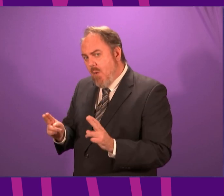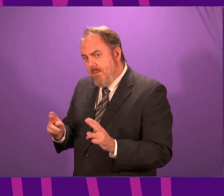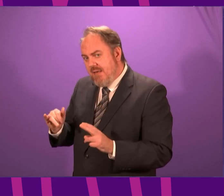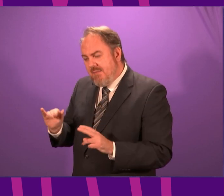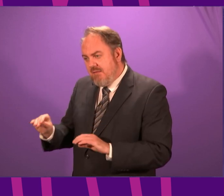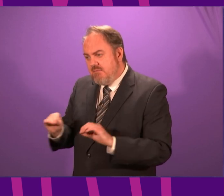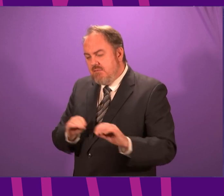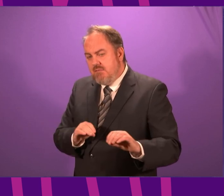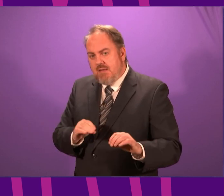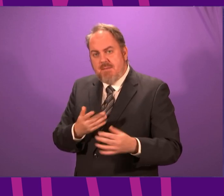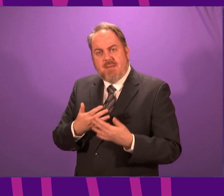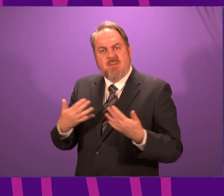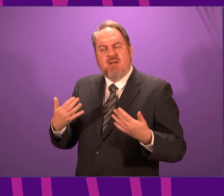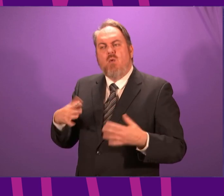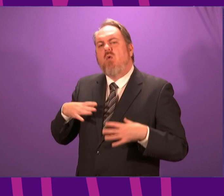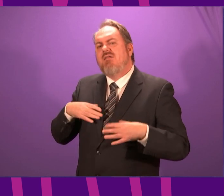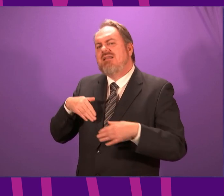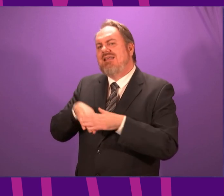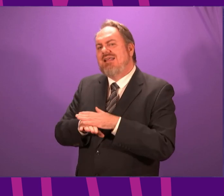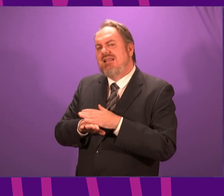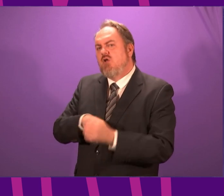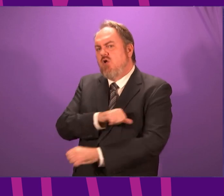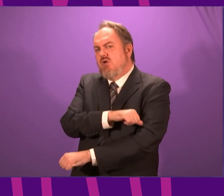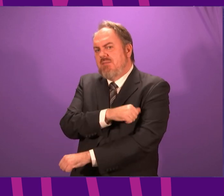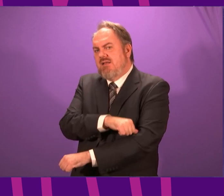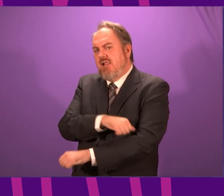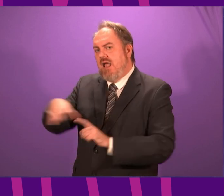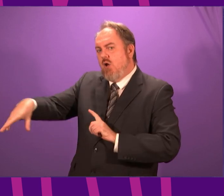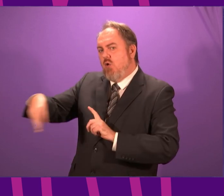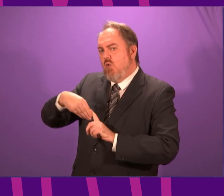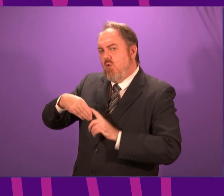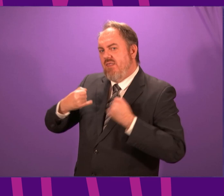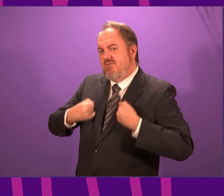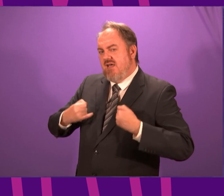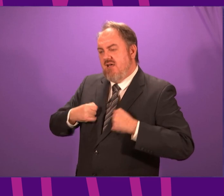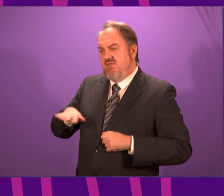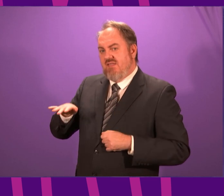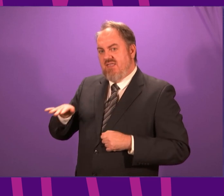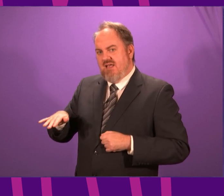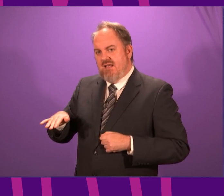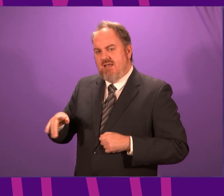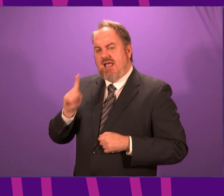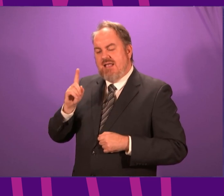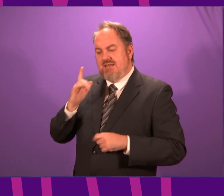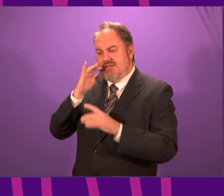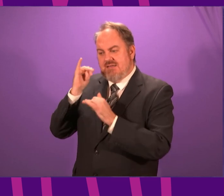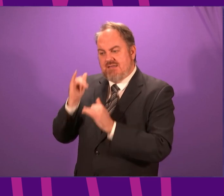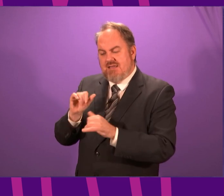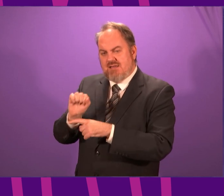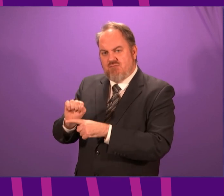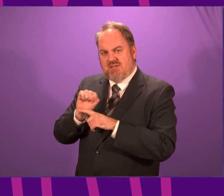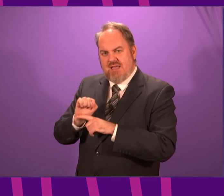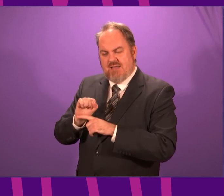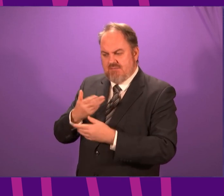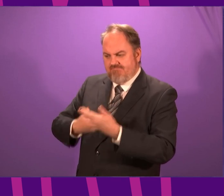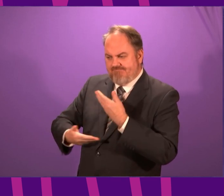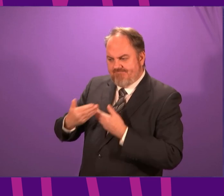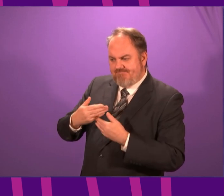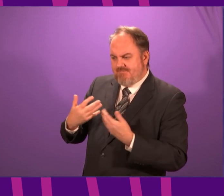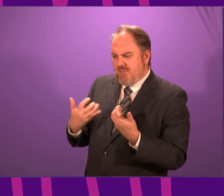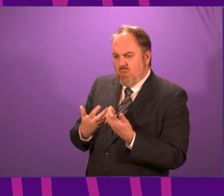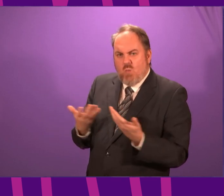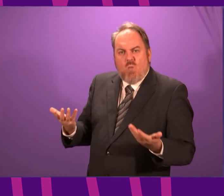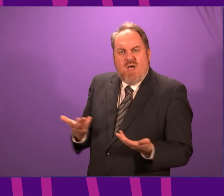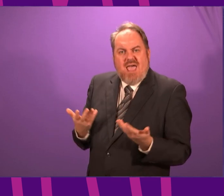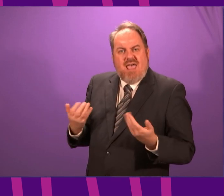example? How many were already in hospital and contracted the virus whilst there? And what does Test and Protect tell us about the source of